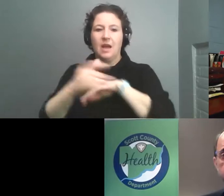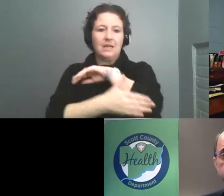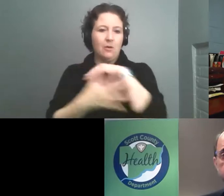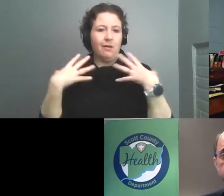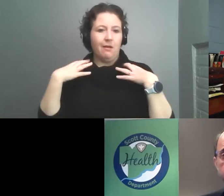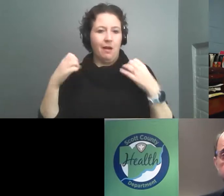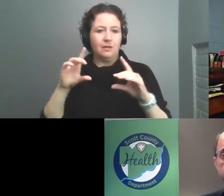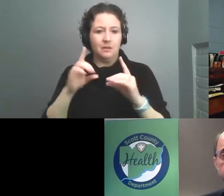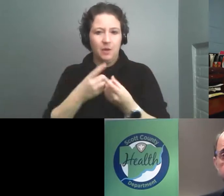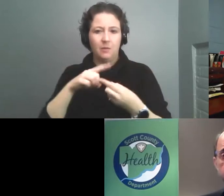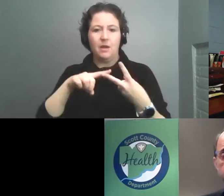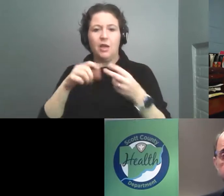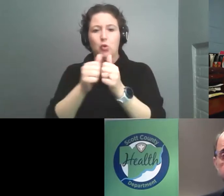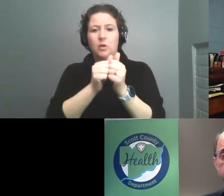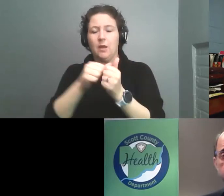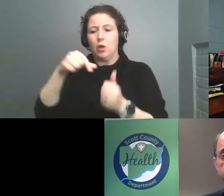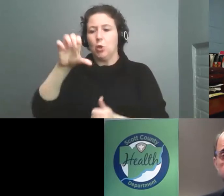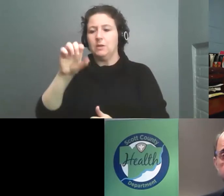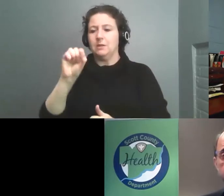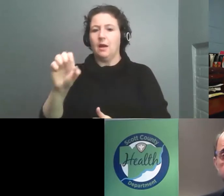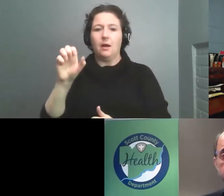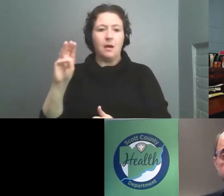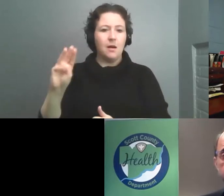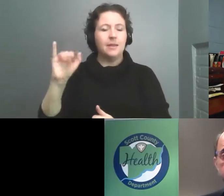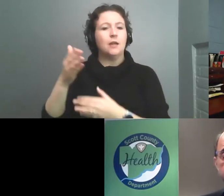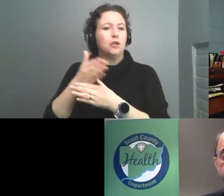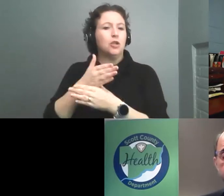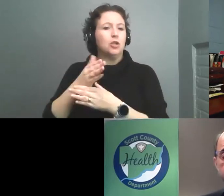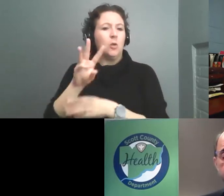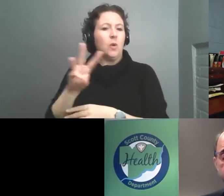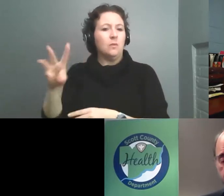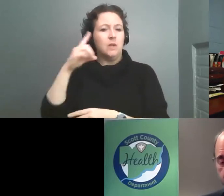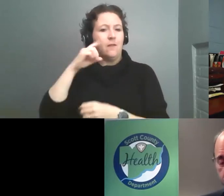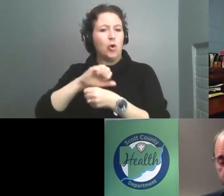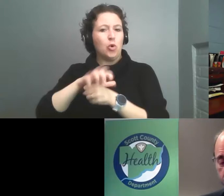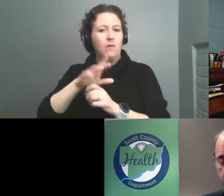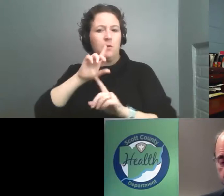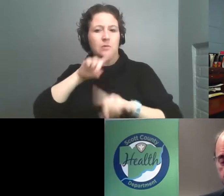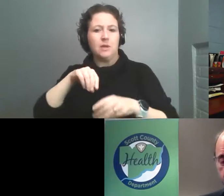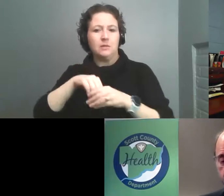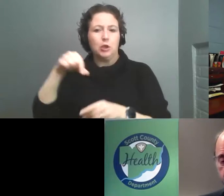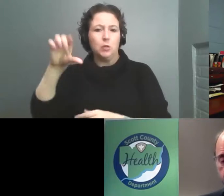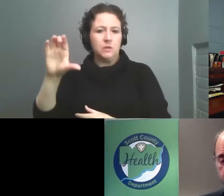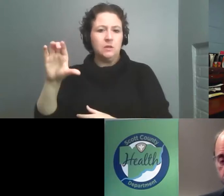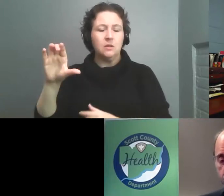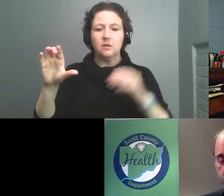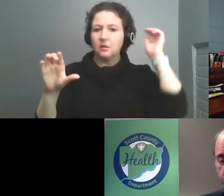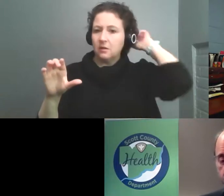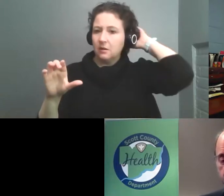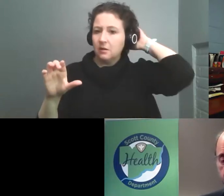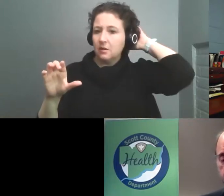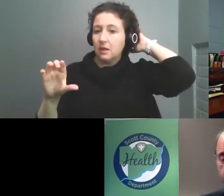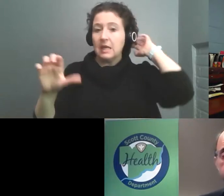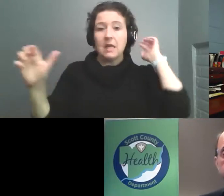as the togetherqc.com website, which is the shared site for the COVID response in the Quad Cities. Please, any of the